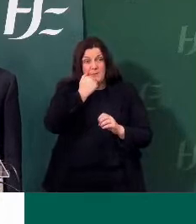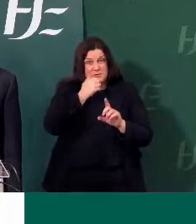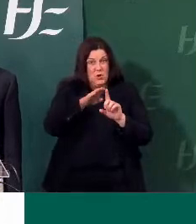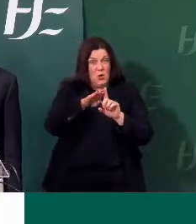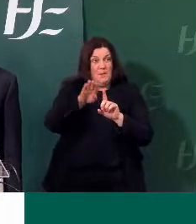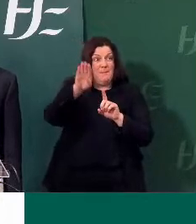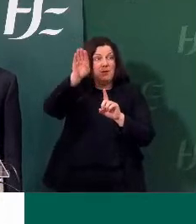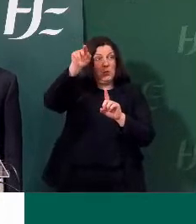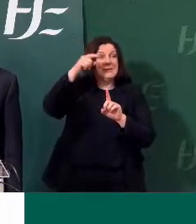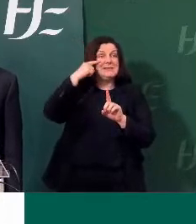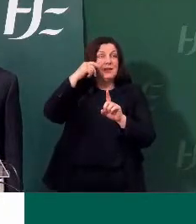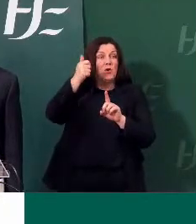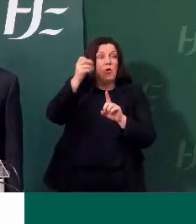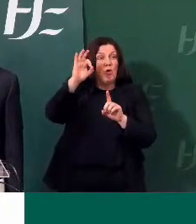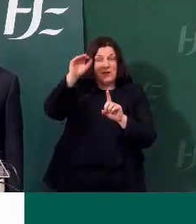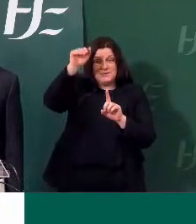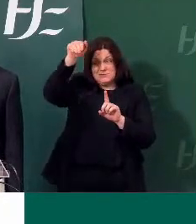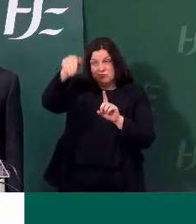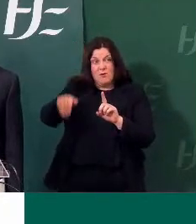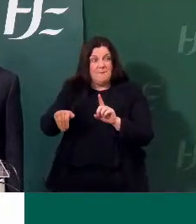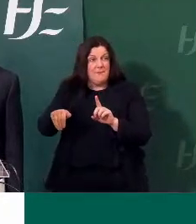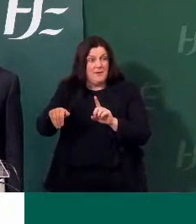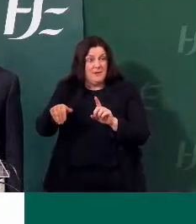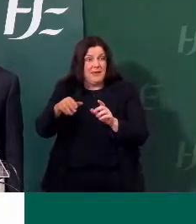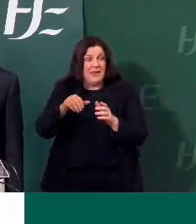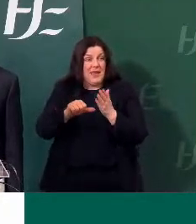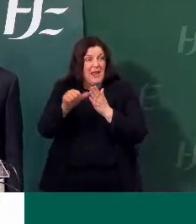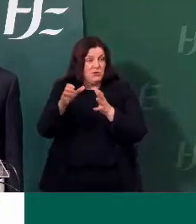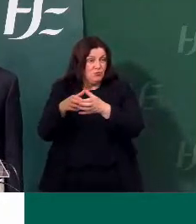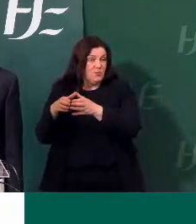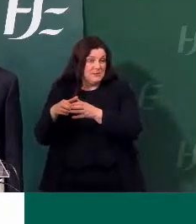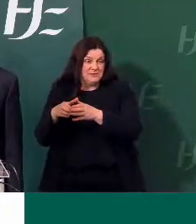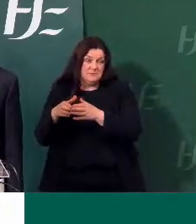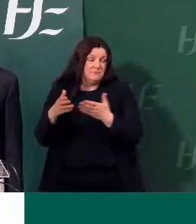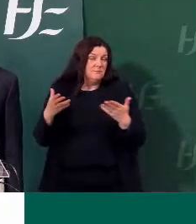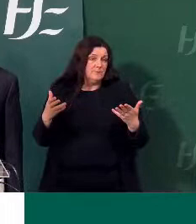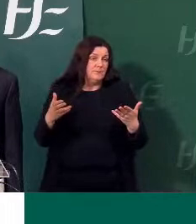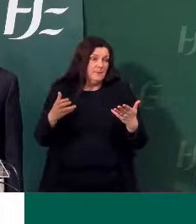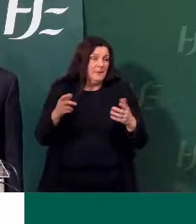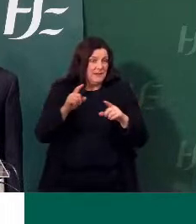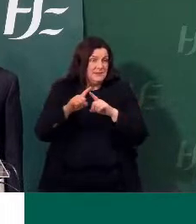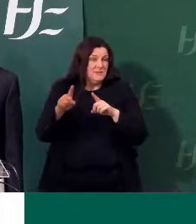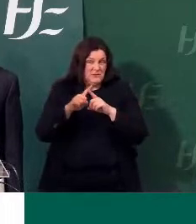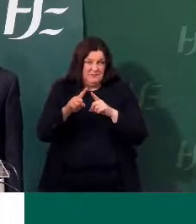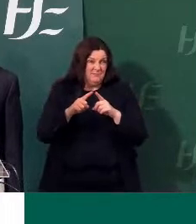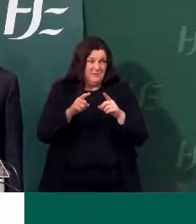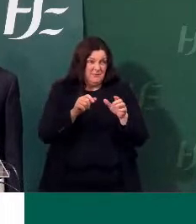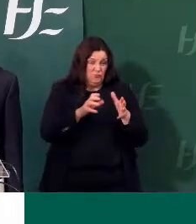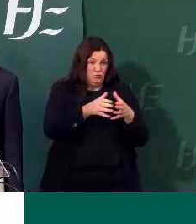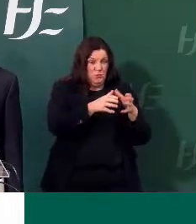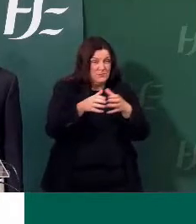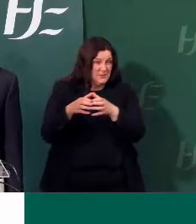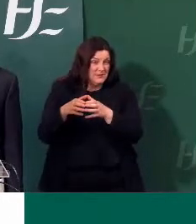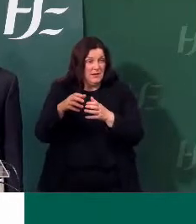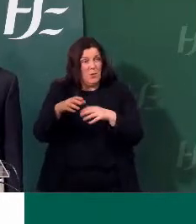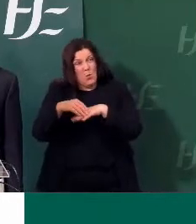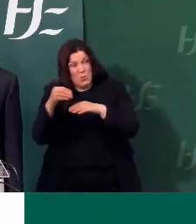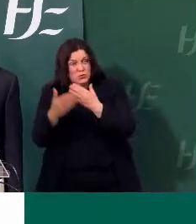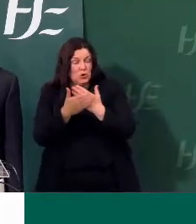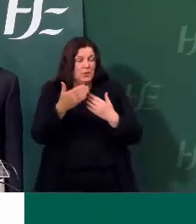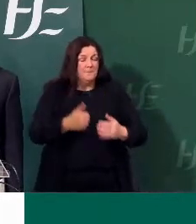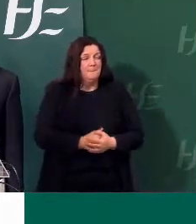since August you can see a steady drop in age groups right across the demographic, which should give us great cause for